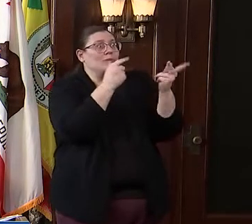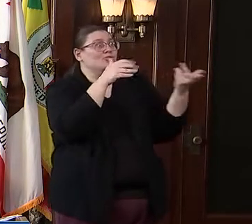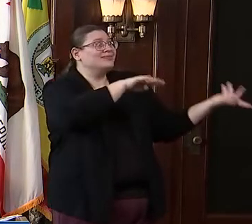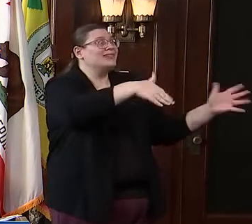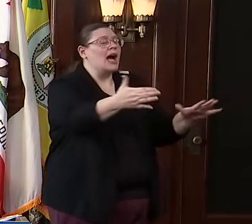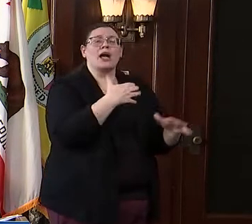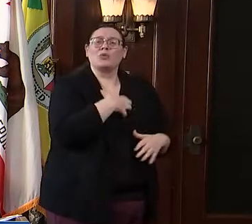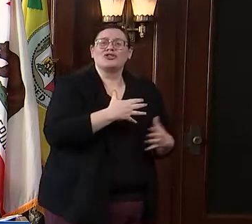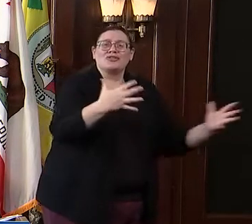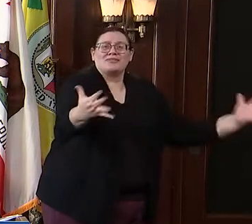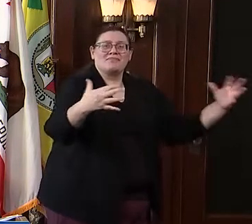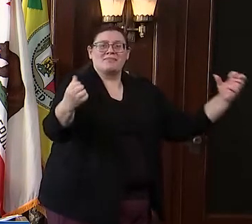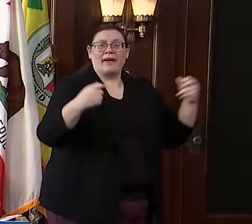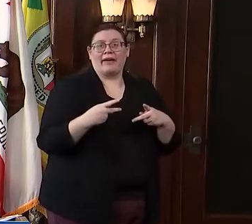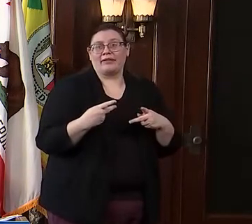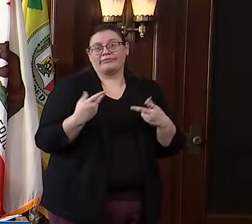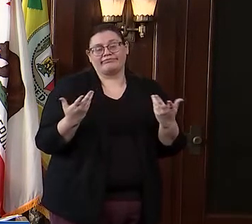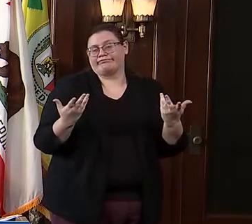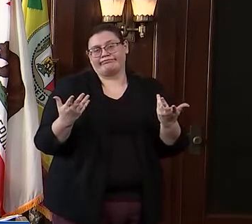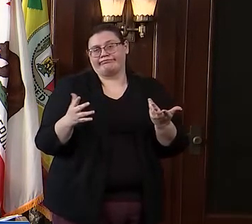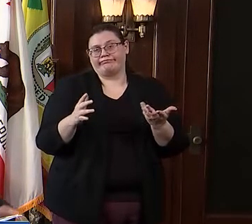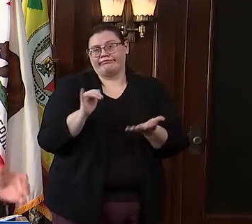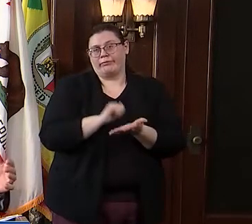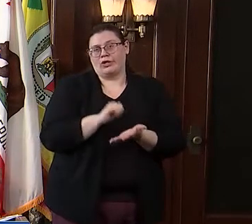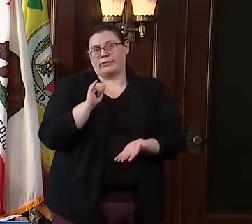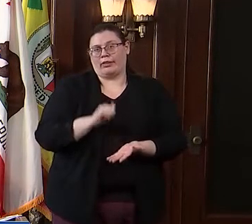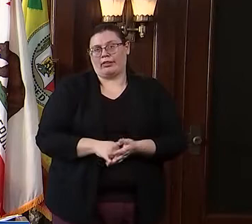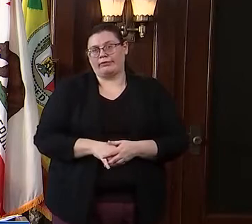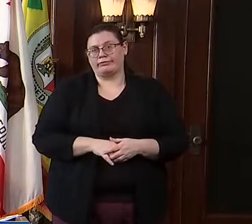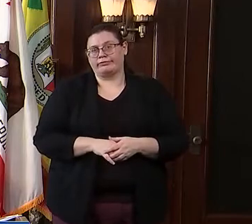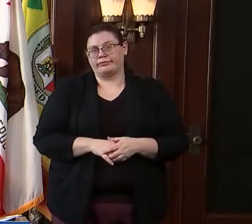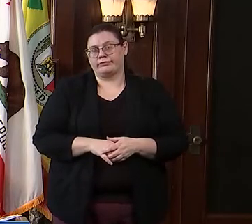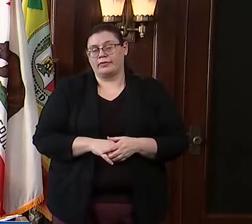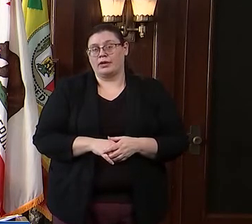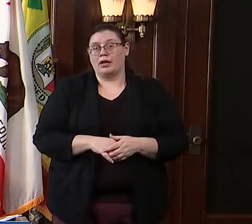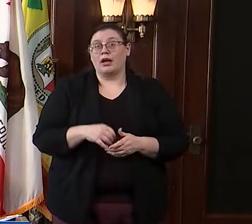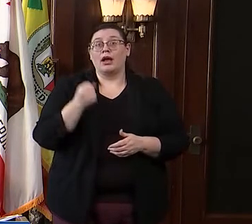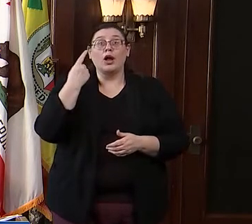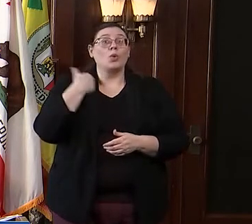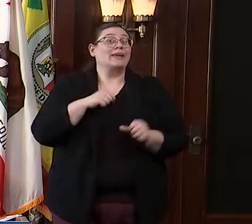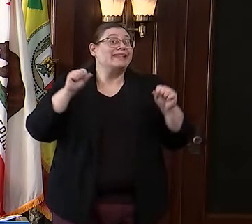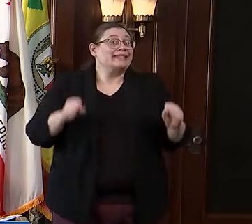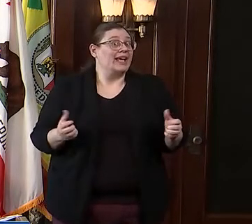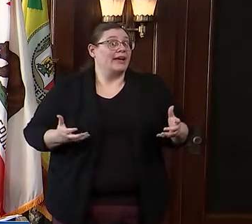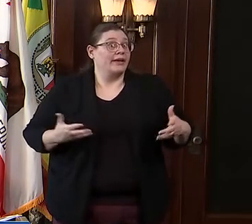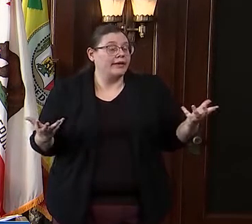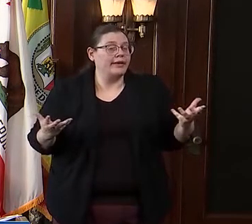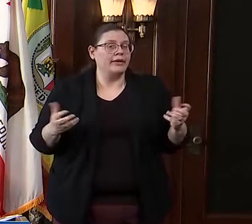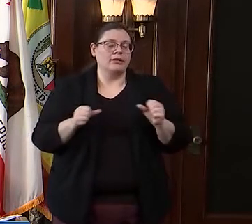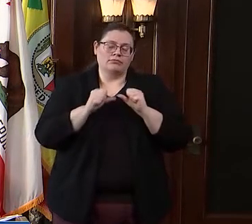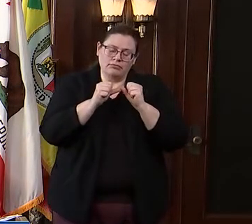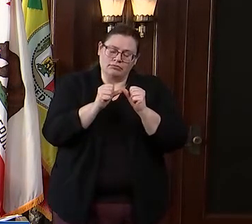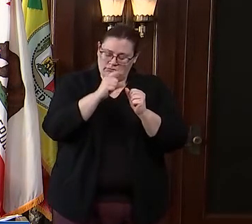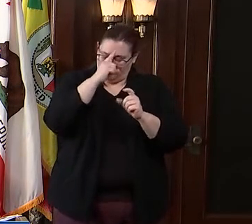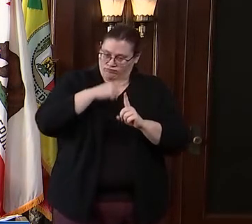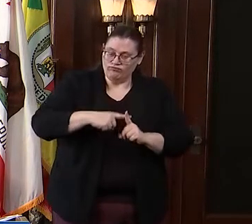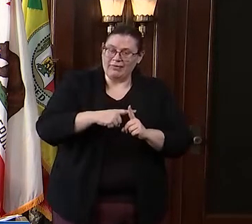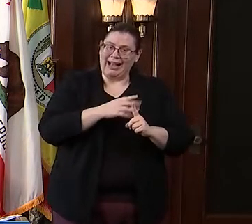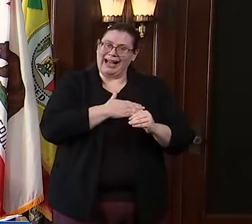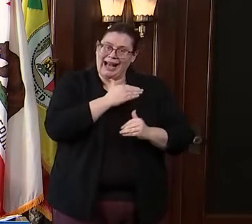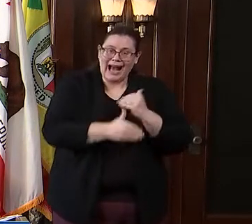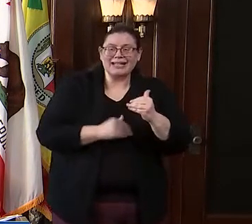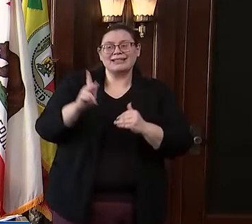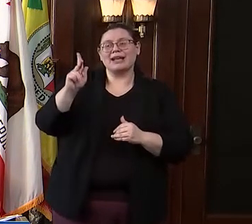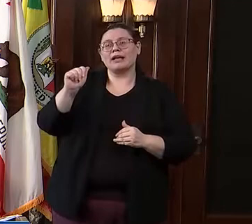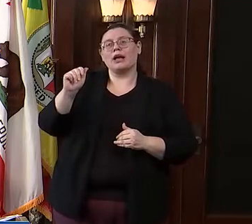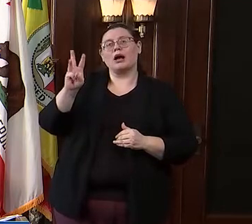That's impossible, of course, but this is what we can do. We can carry on with the kindness that Kabwe taught us.